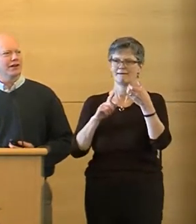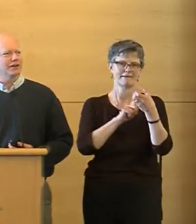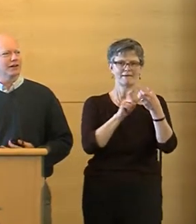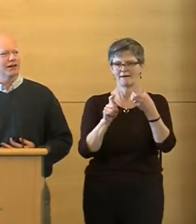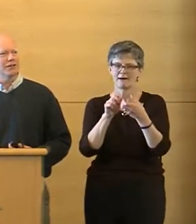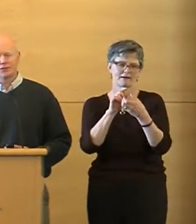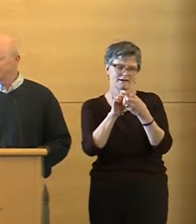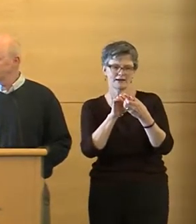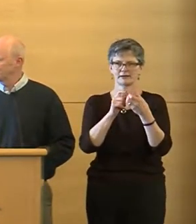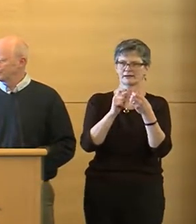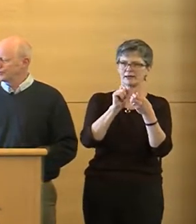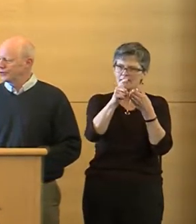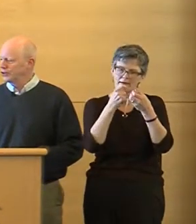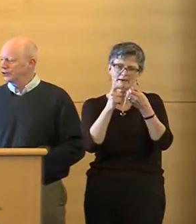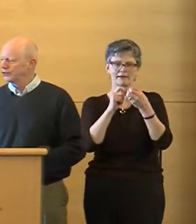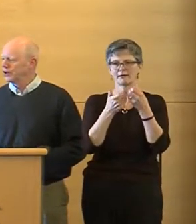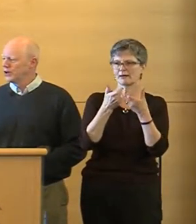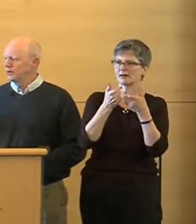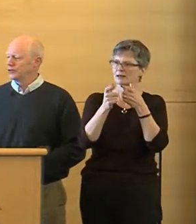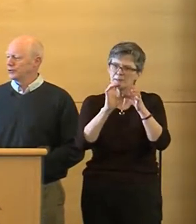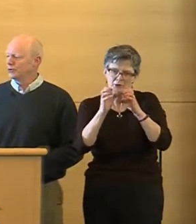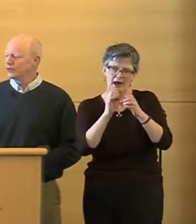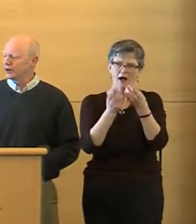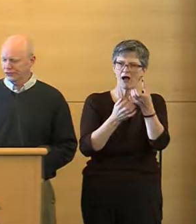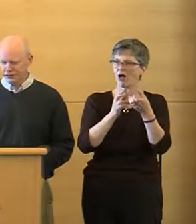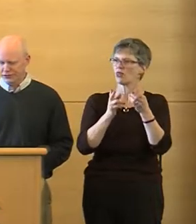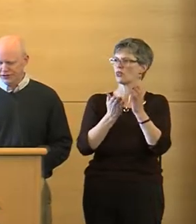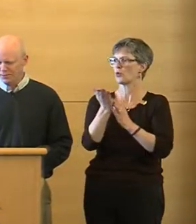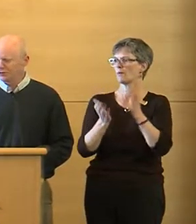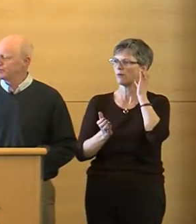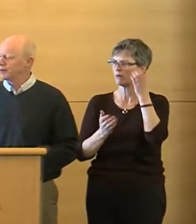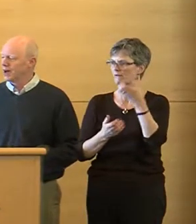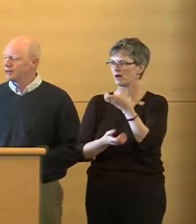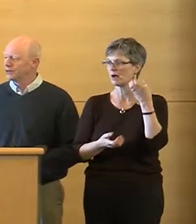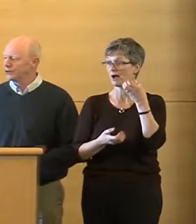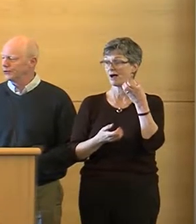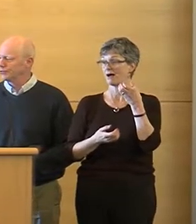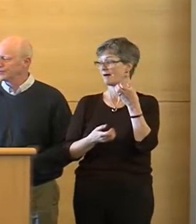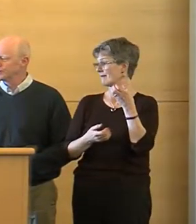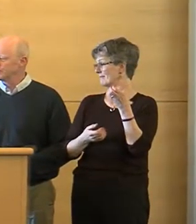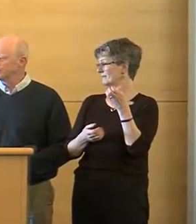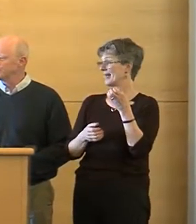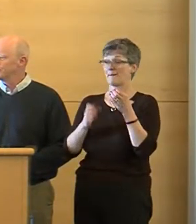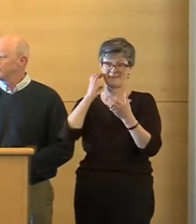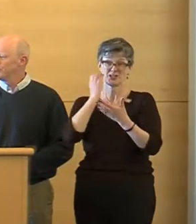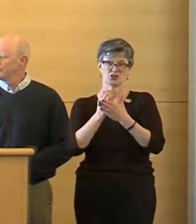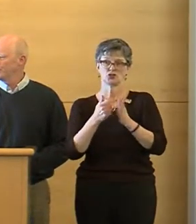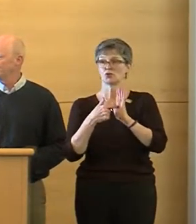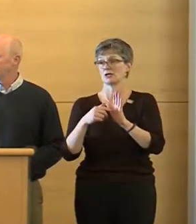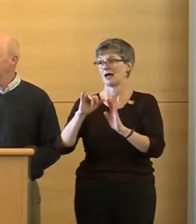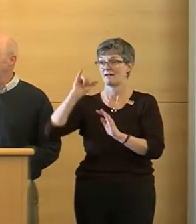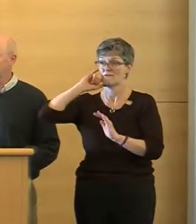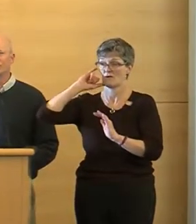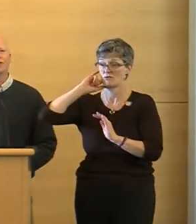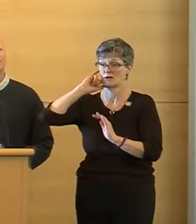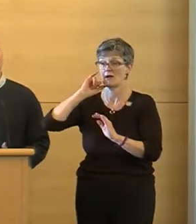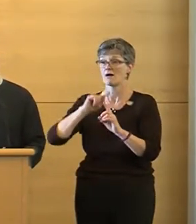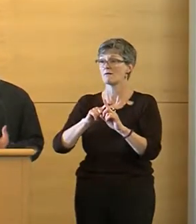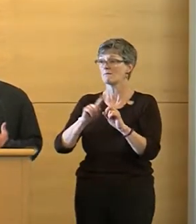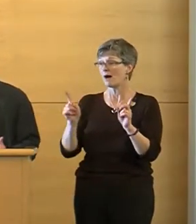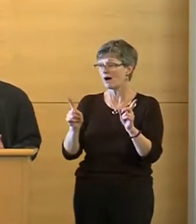lot of people, we see this everywhere, particularly on the college campus, everybody's walking around with their mobile device, you know, accessing